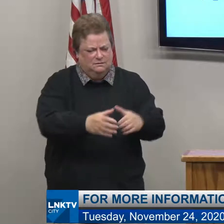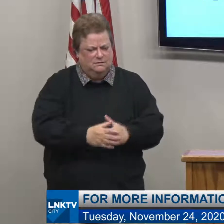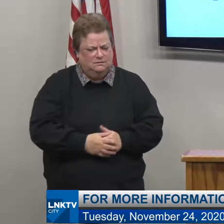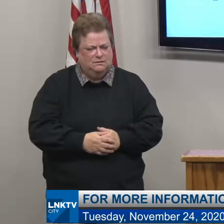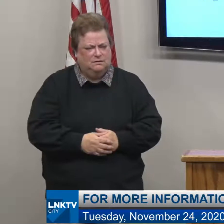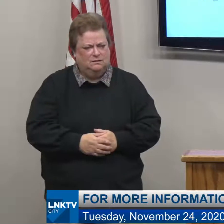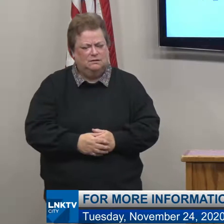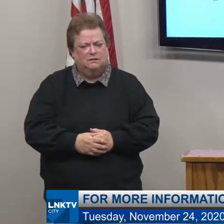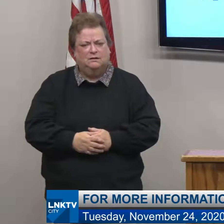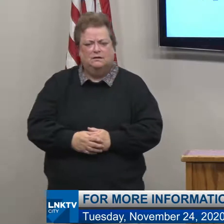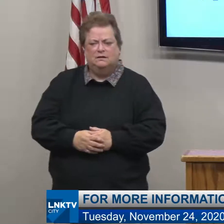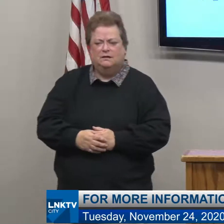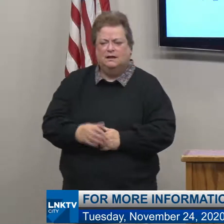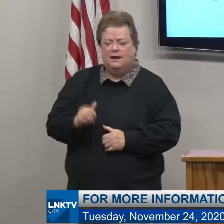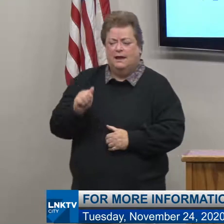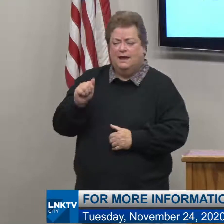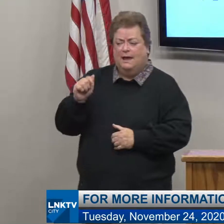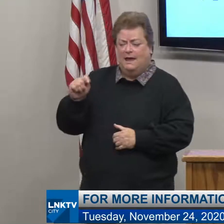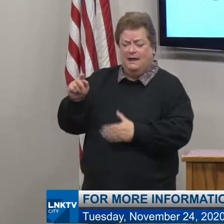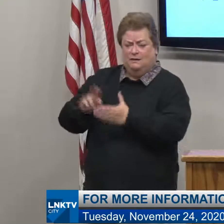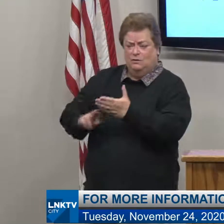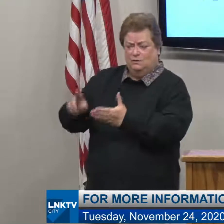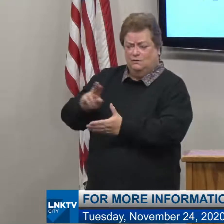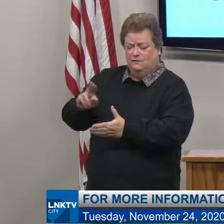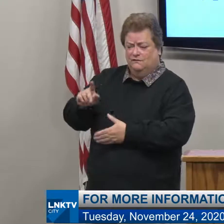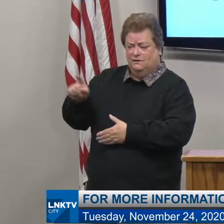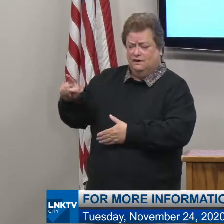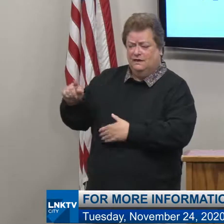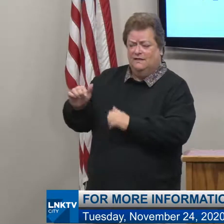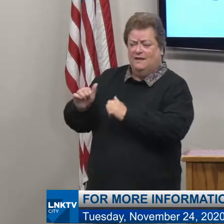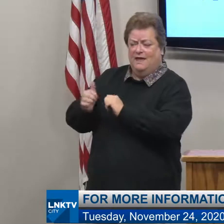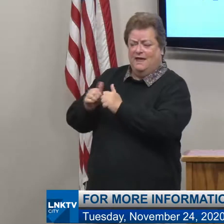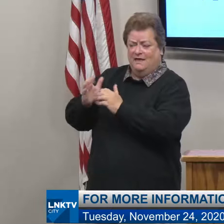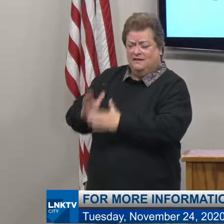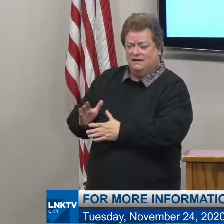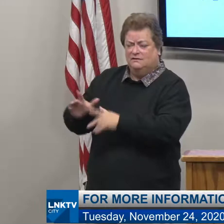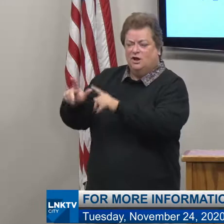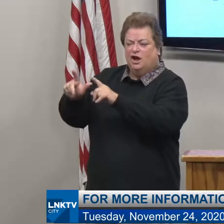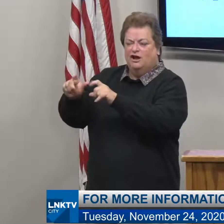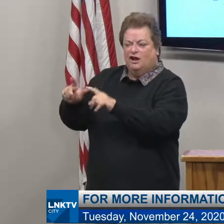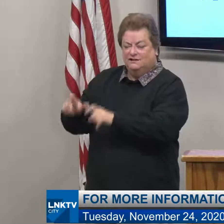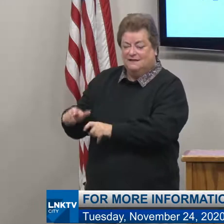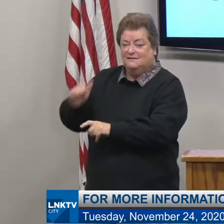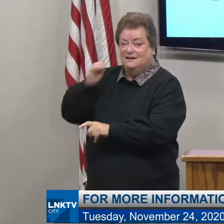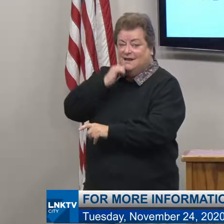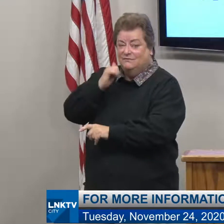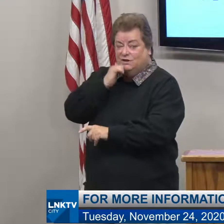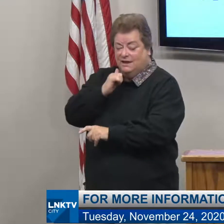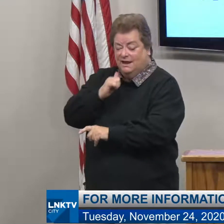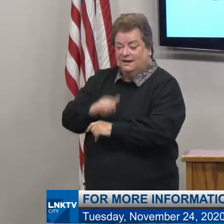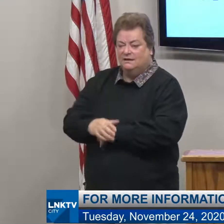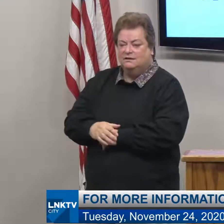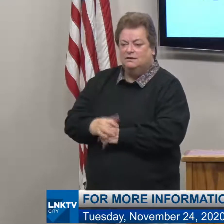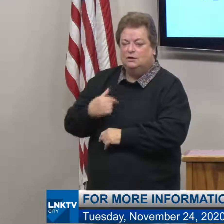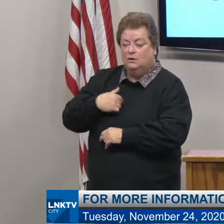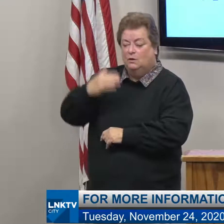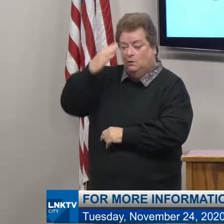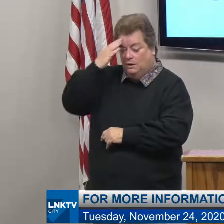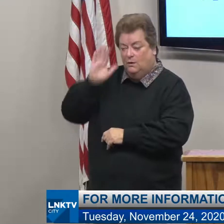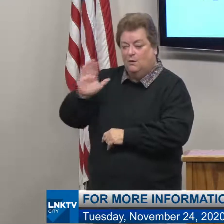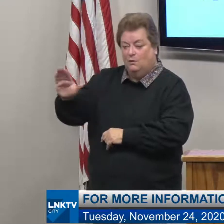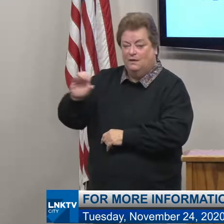Well, because at the university, the athletes are tested every day. And so we know their